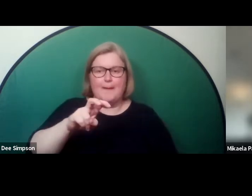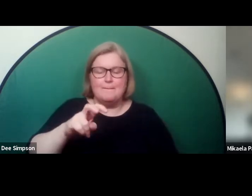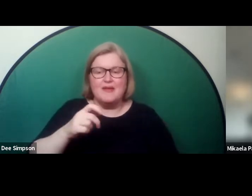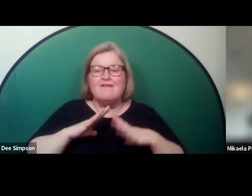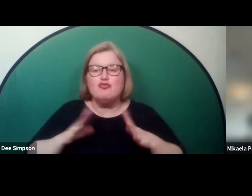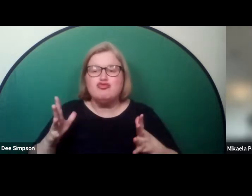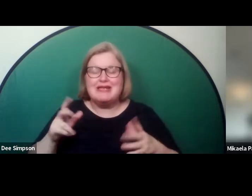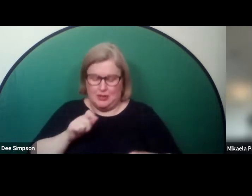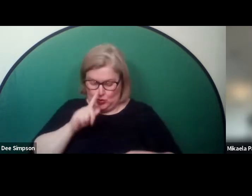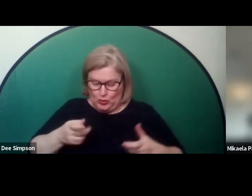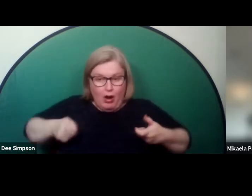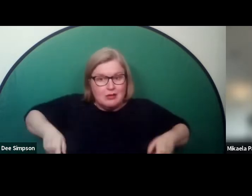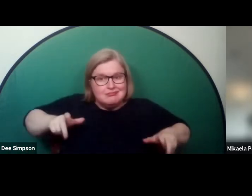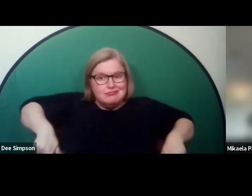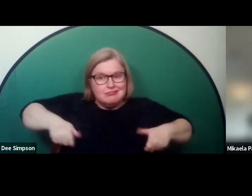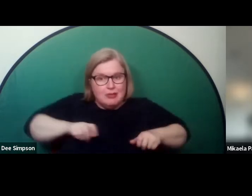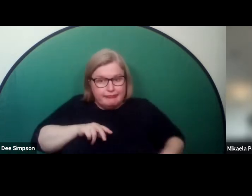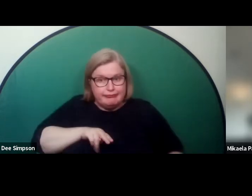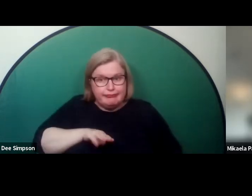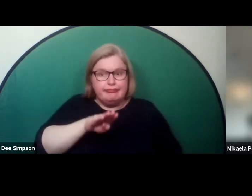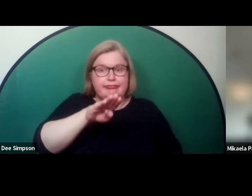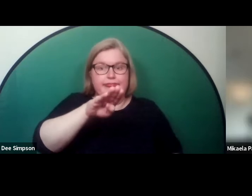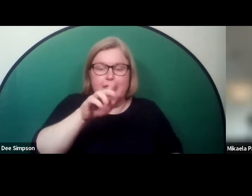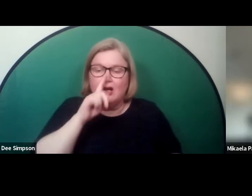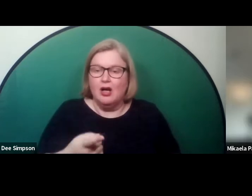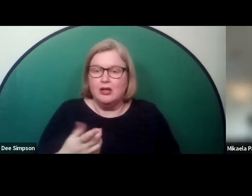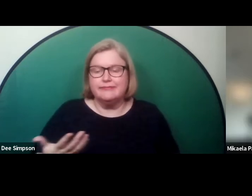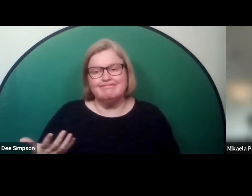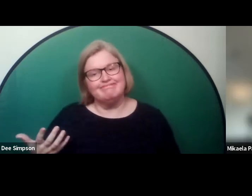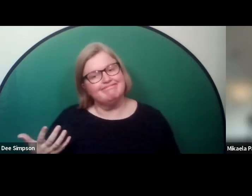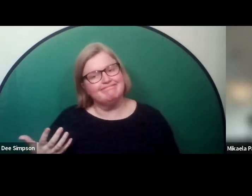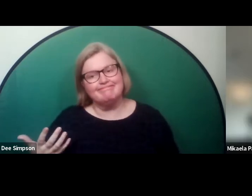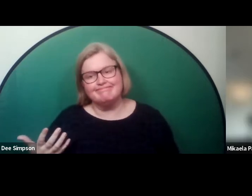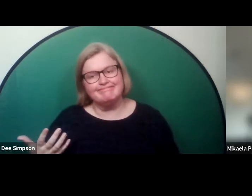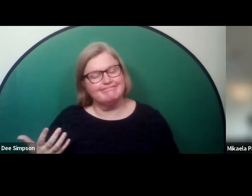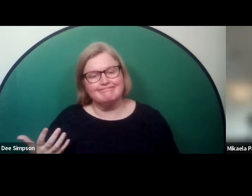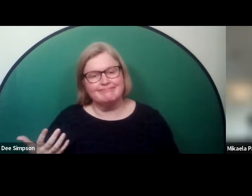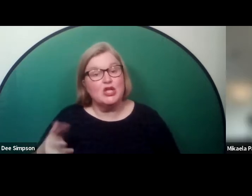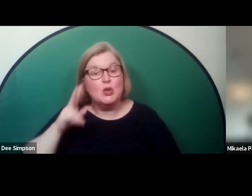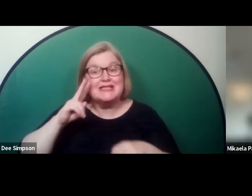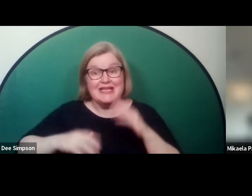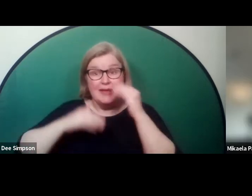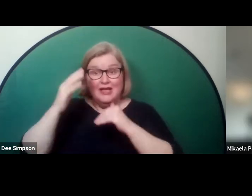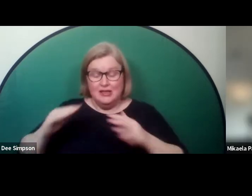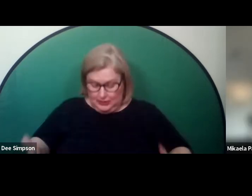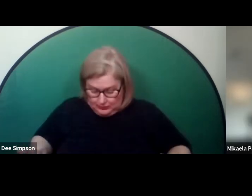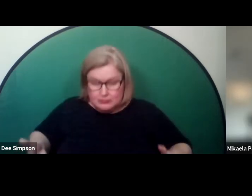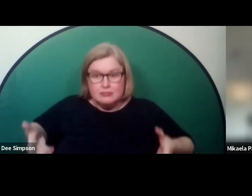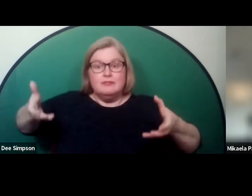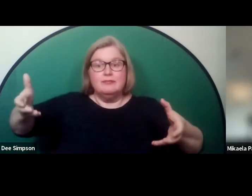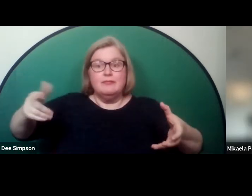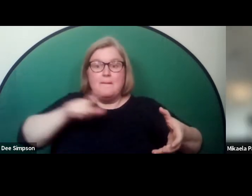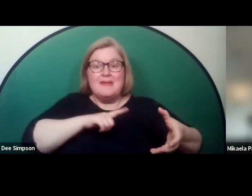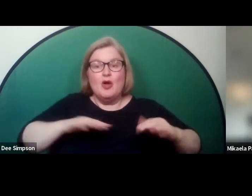due to climate mitigation measures. Two of the buildings are raised above the ground for flood protection, and then one is